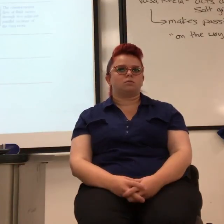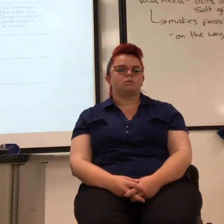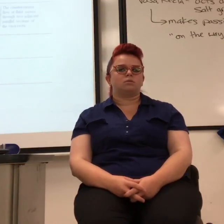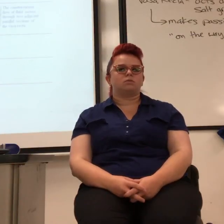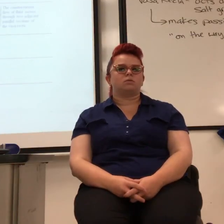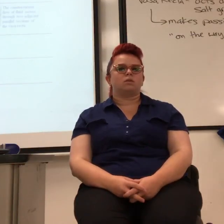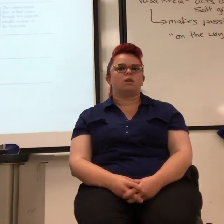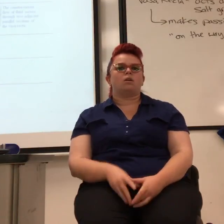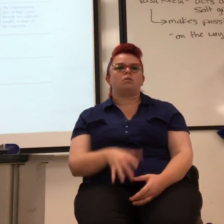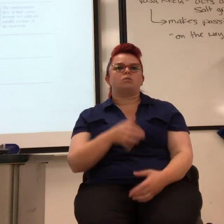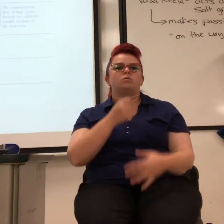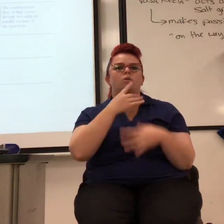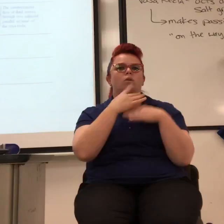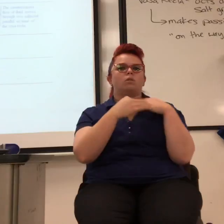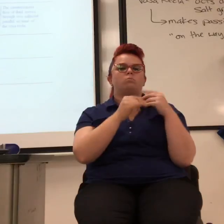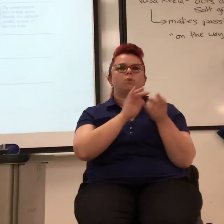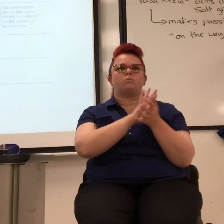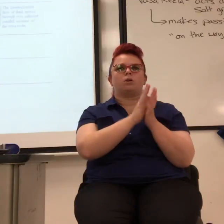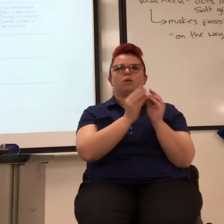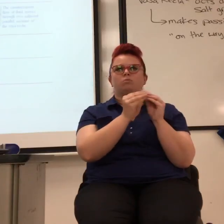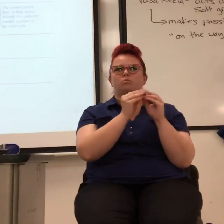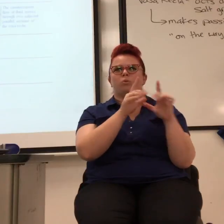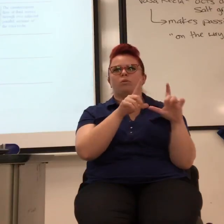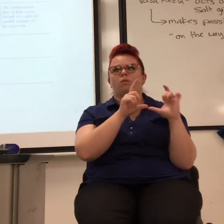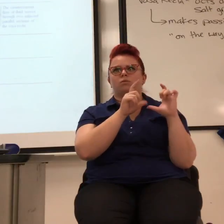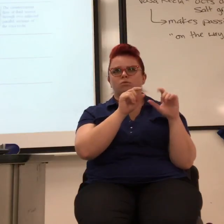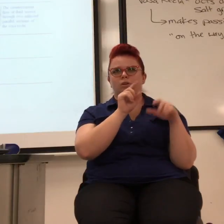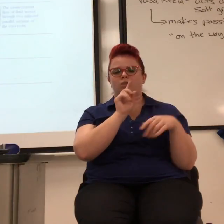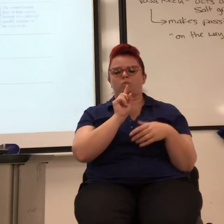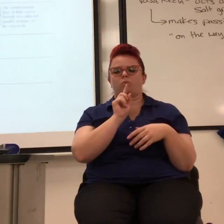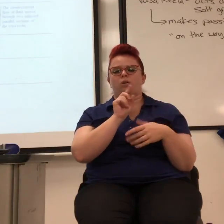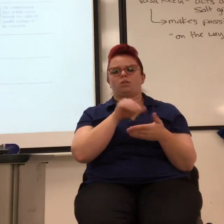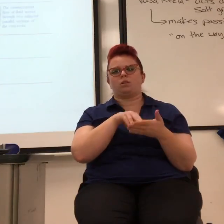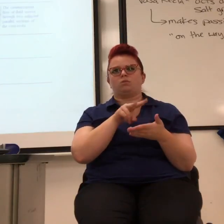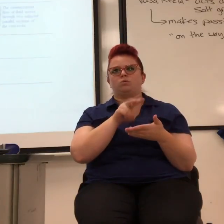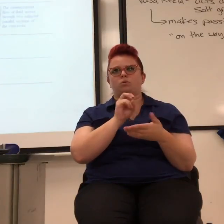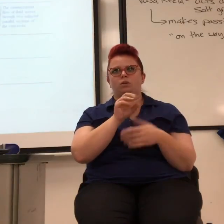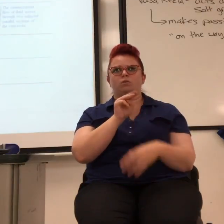So blood becomes concentrated, 1200 milliosmolarity.